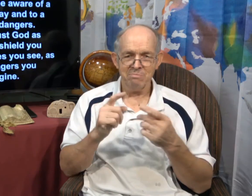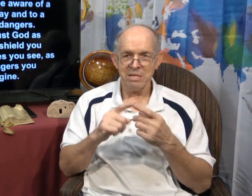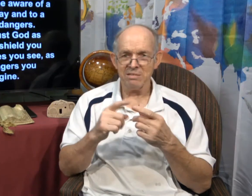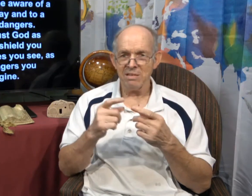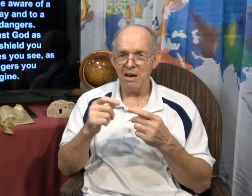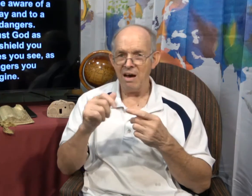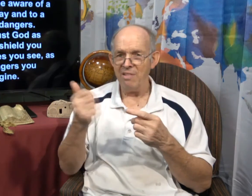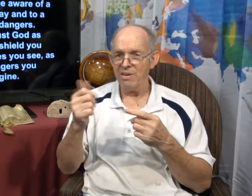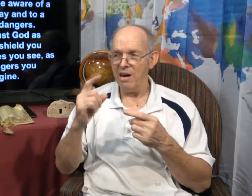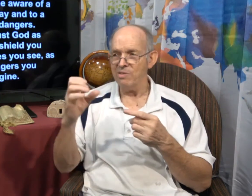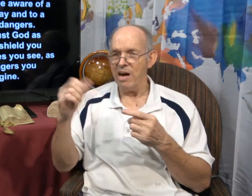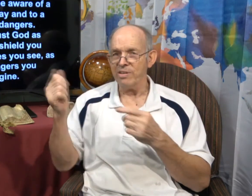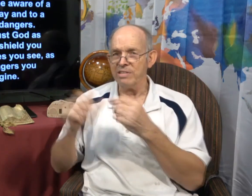but any other day,